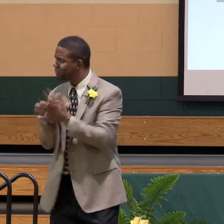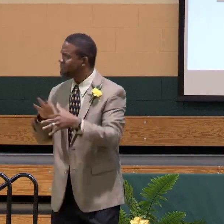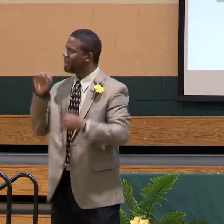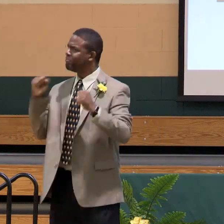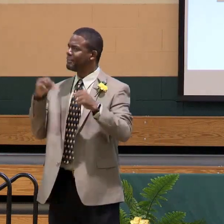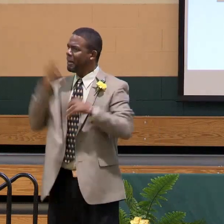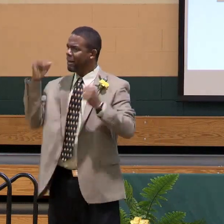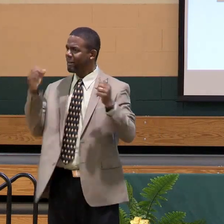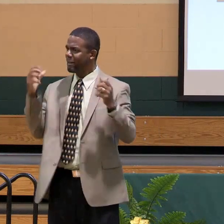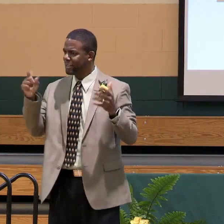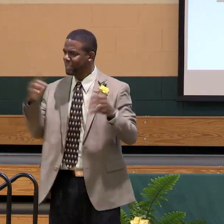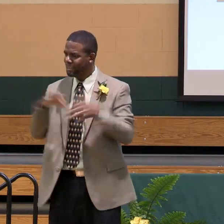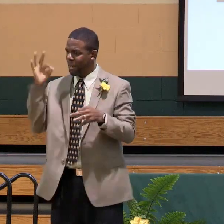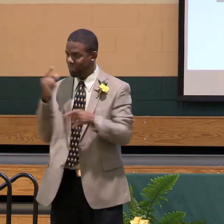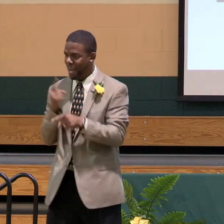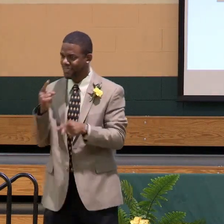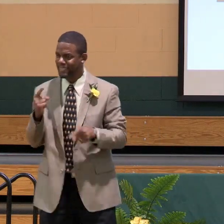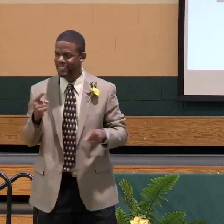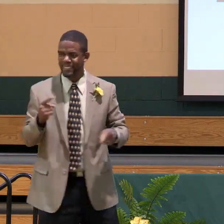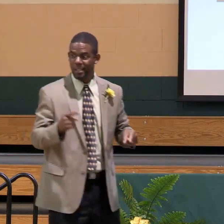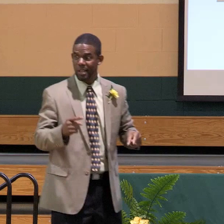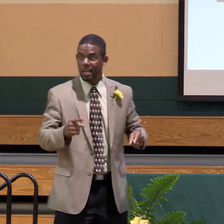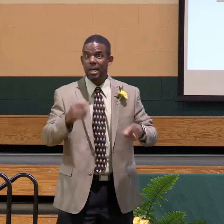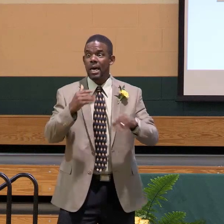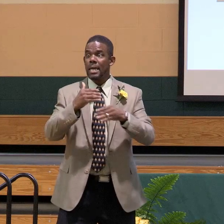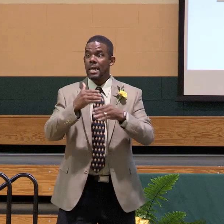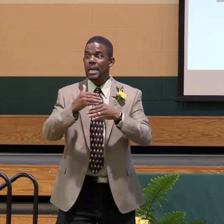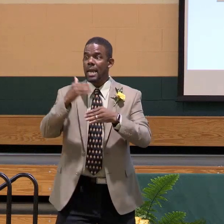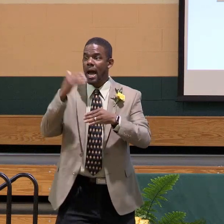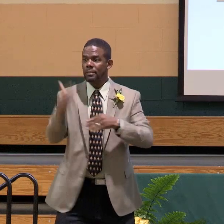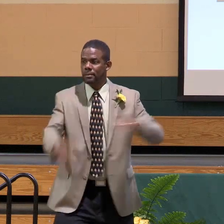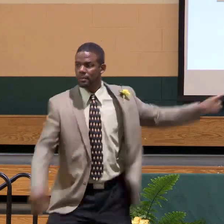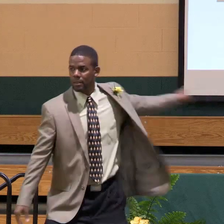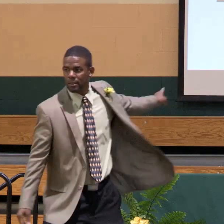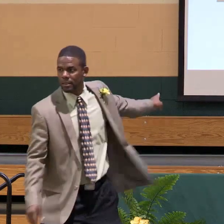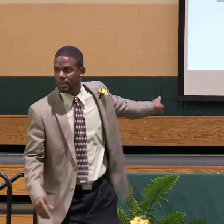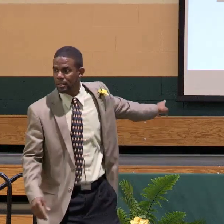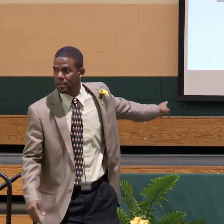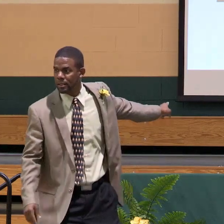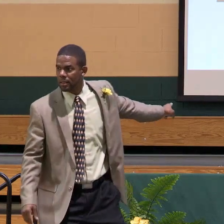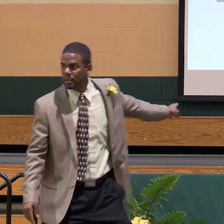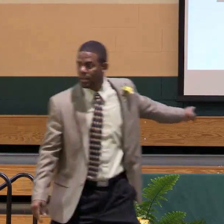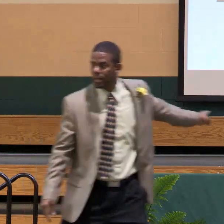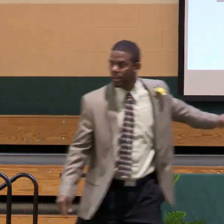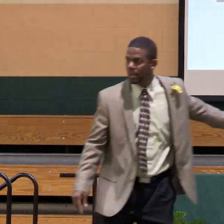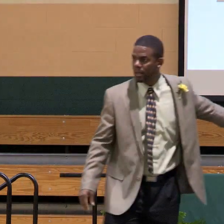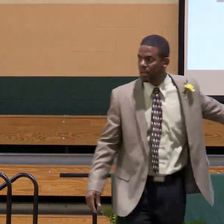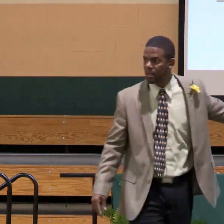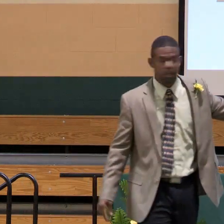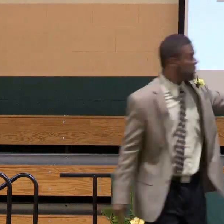Spirit. Keep your spirit about you, right? What we got next?